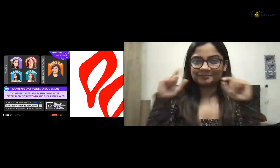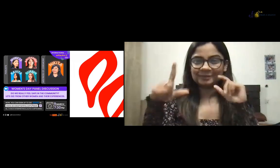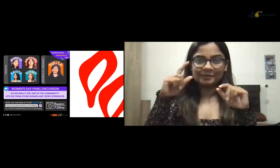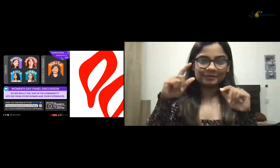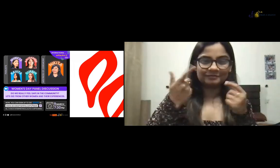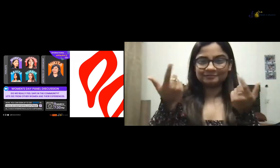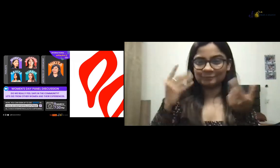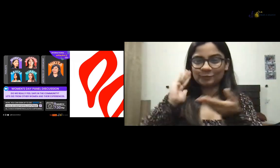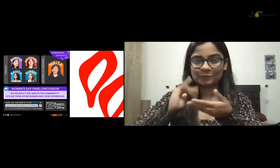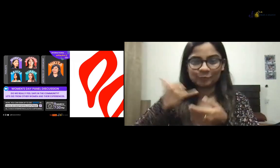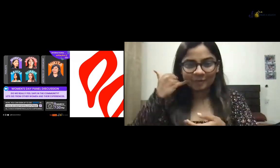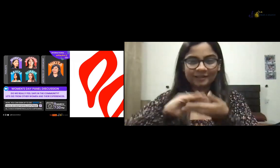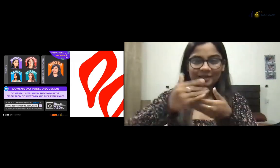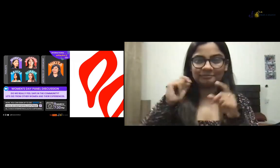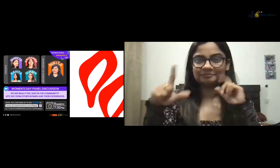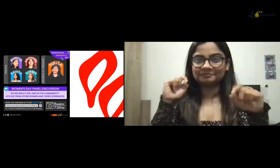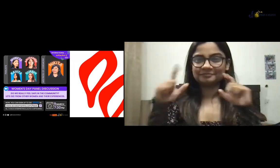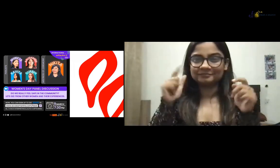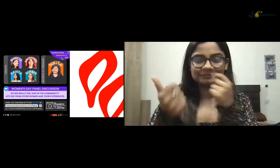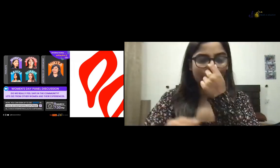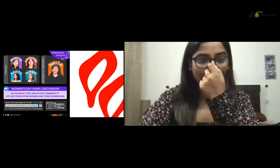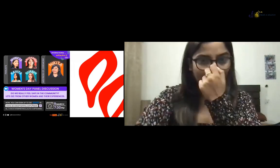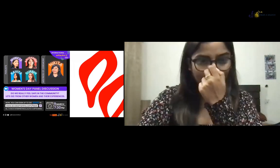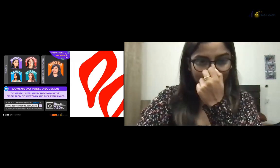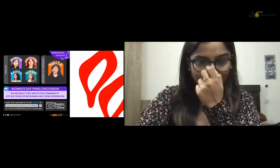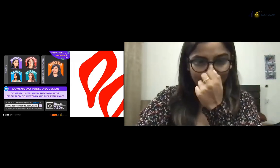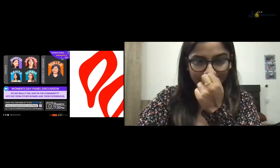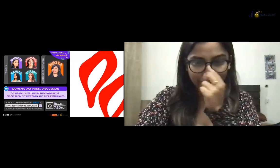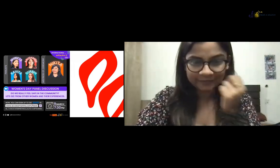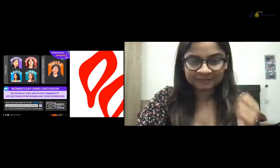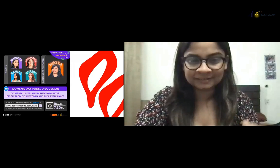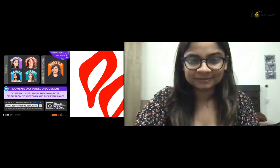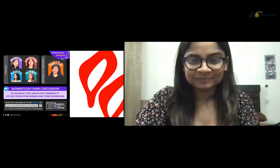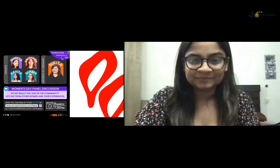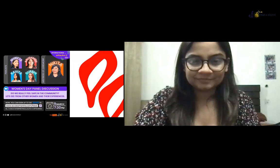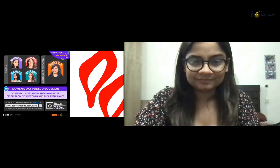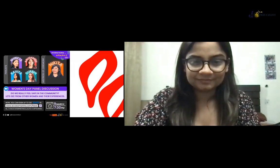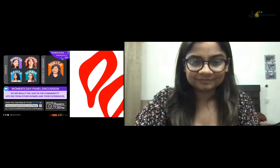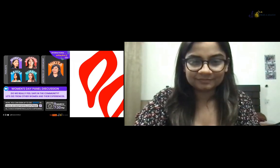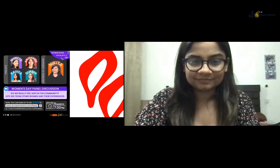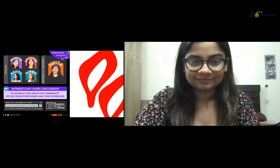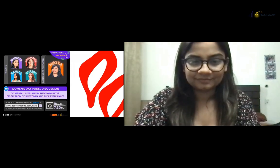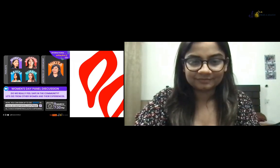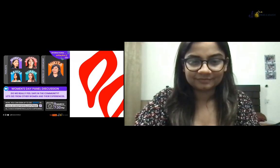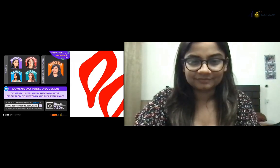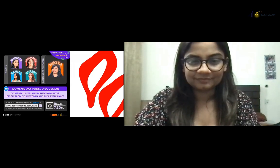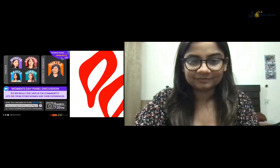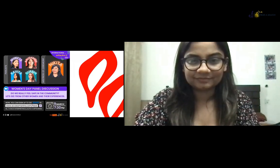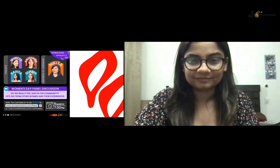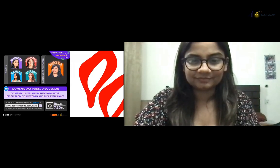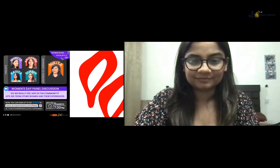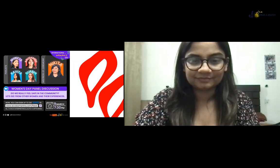Okay, so we will start soon. Some people are setting their systems, mobiles.